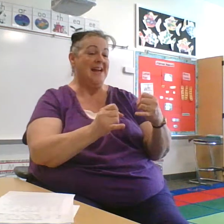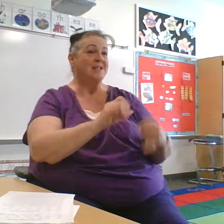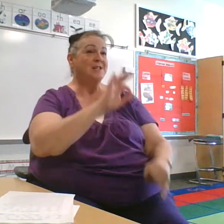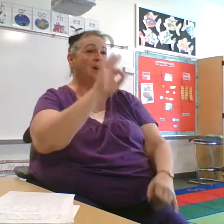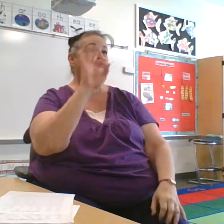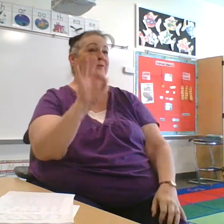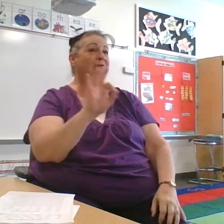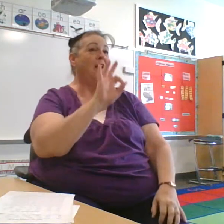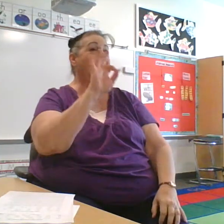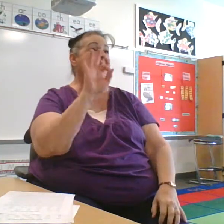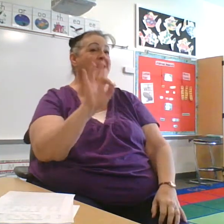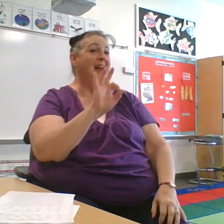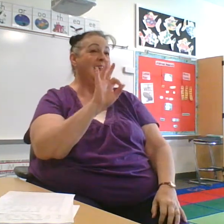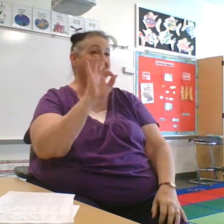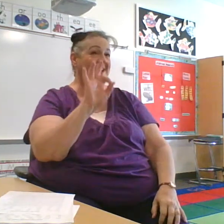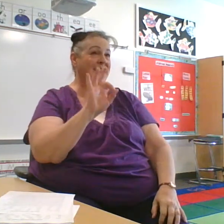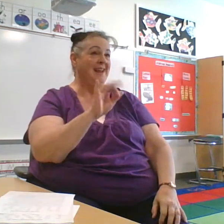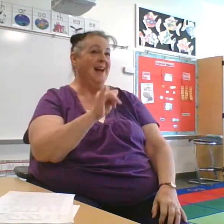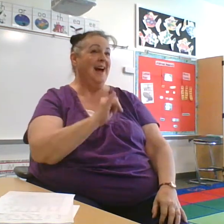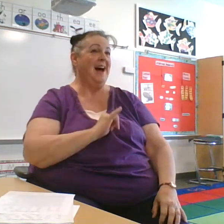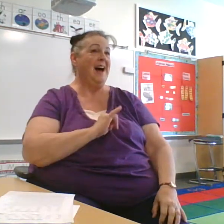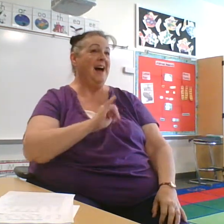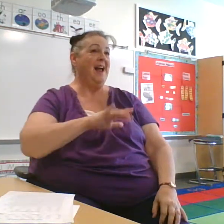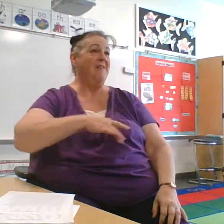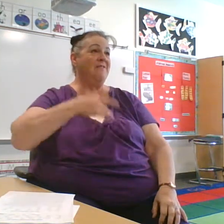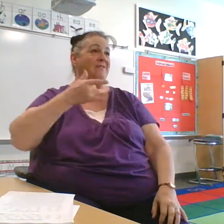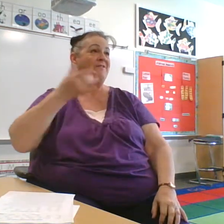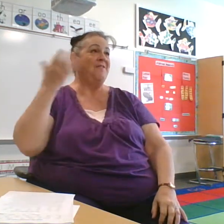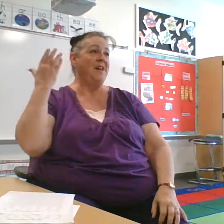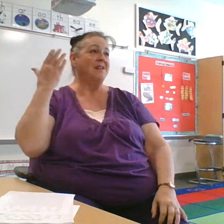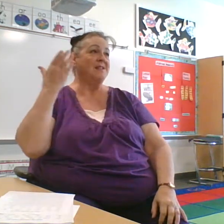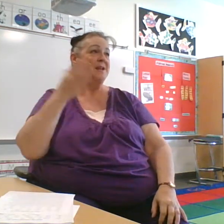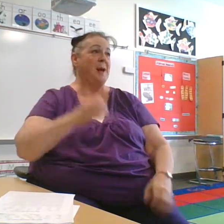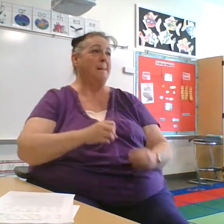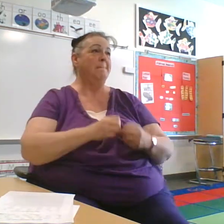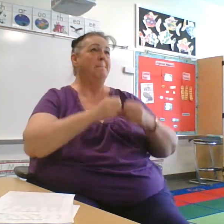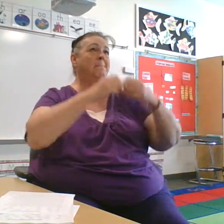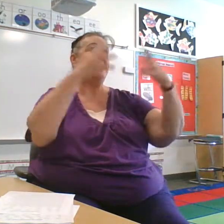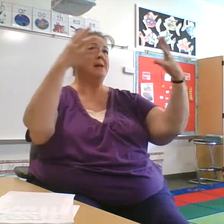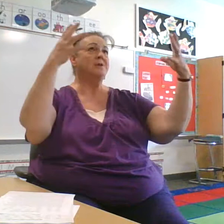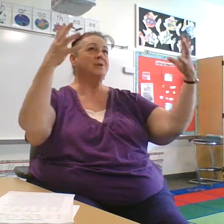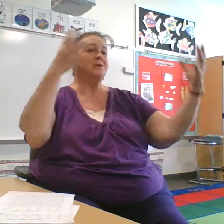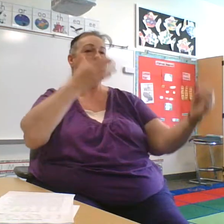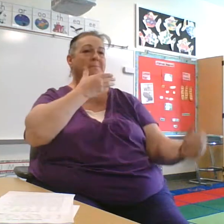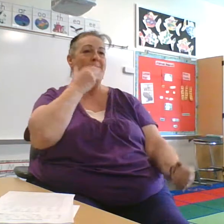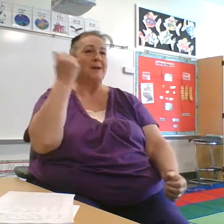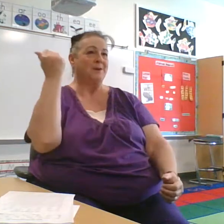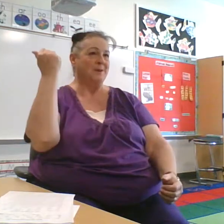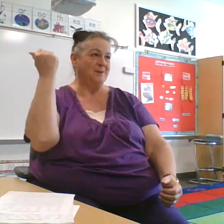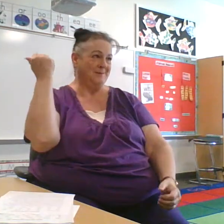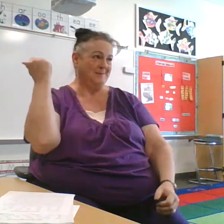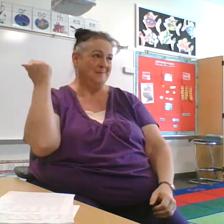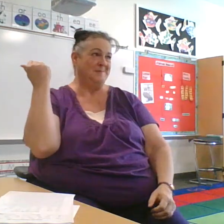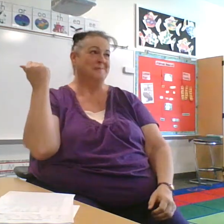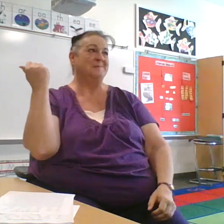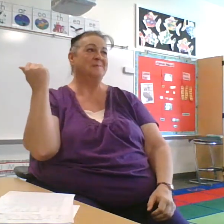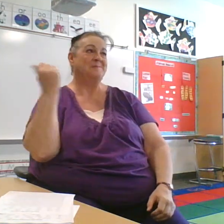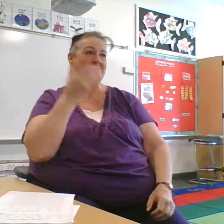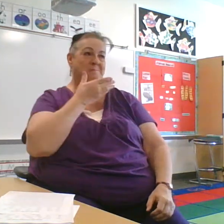Last Friday, I felt much better.